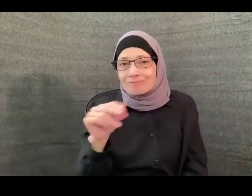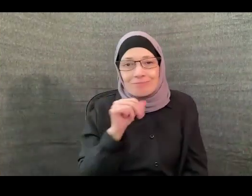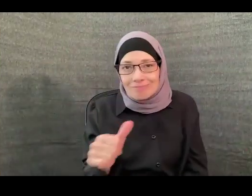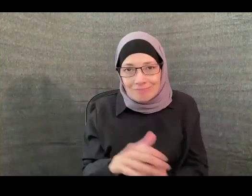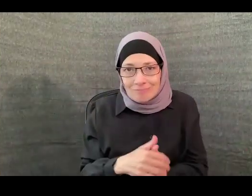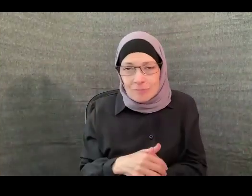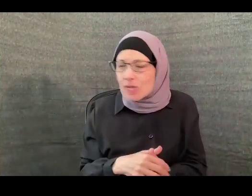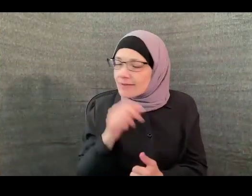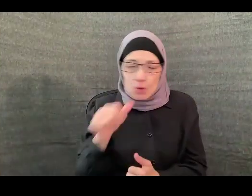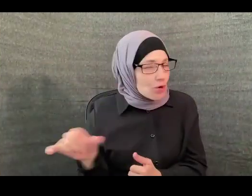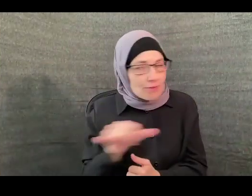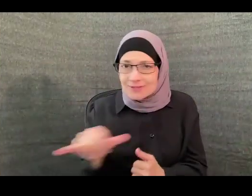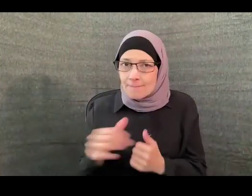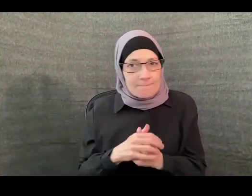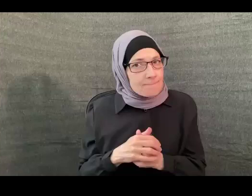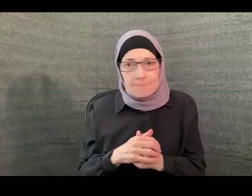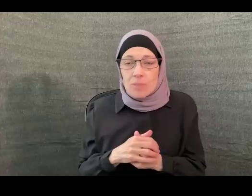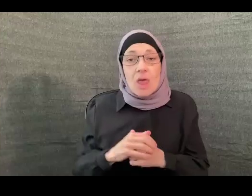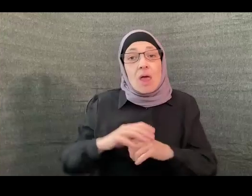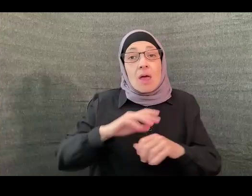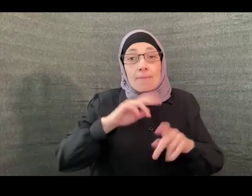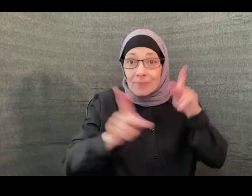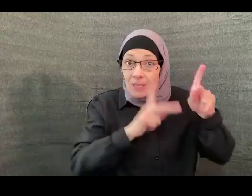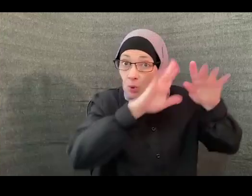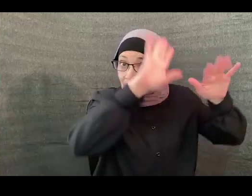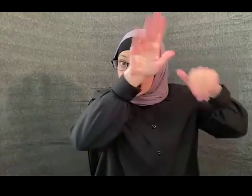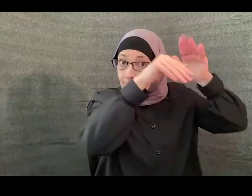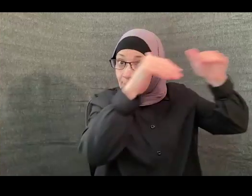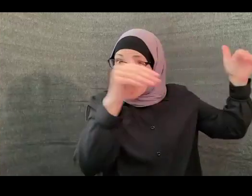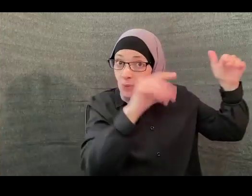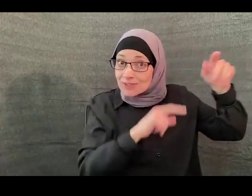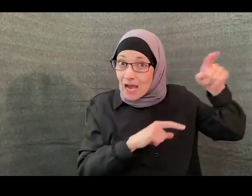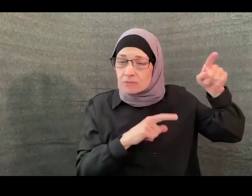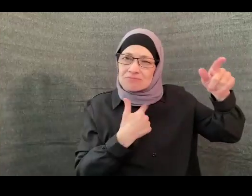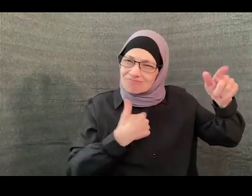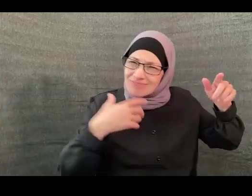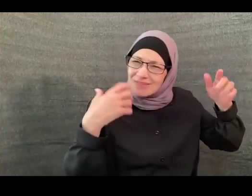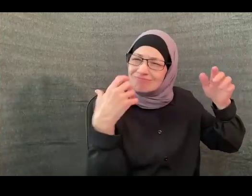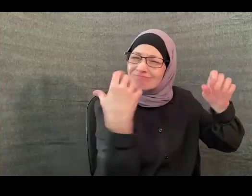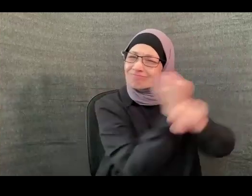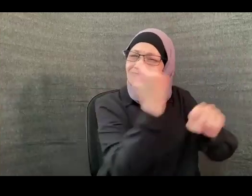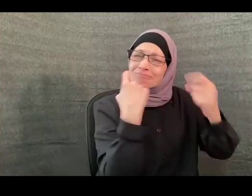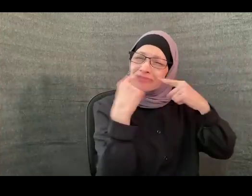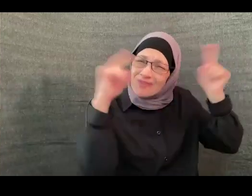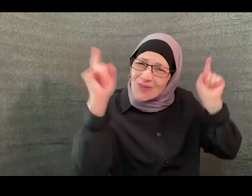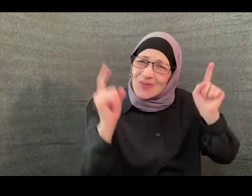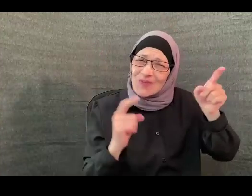They are not the same. The people of paradise are the winners.